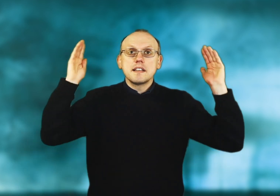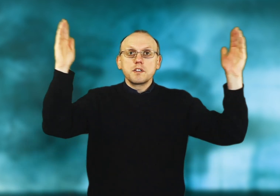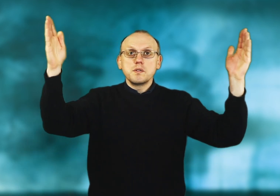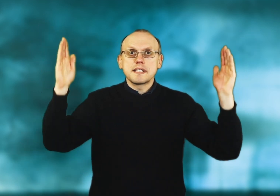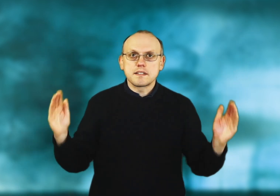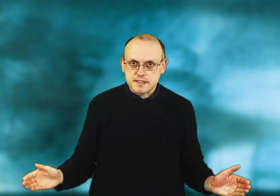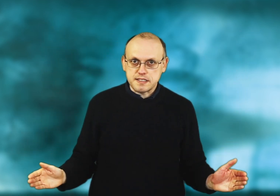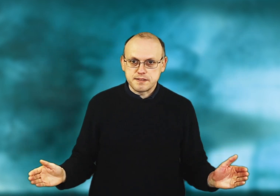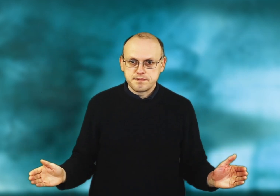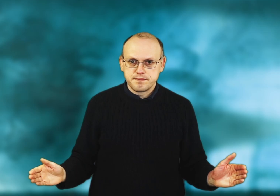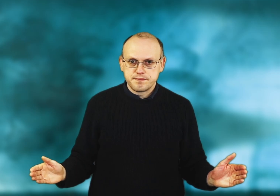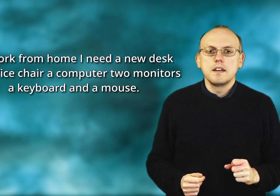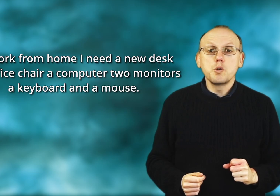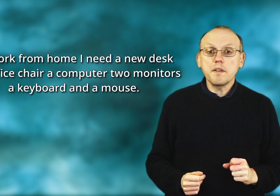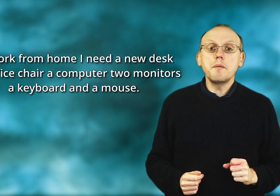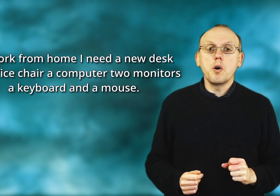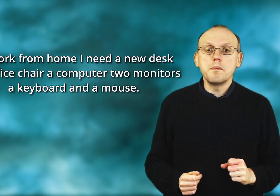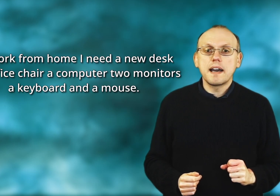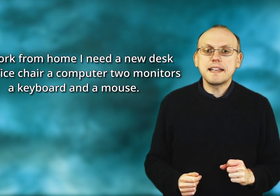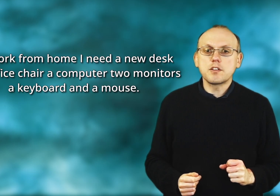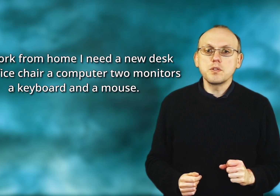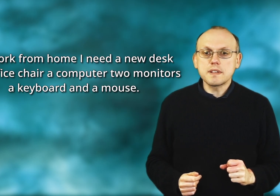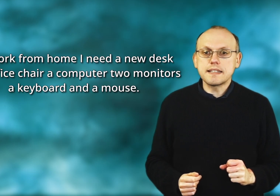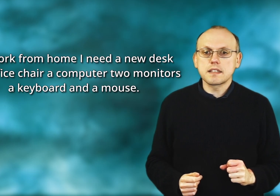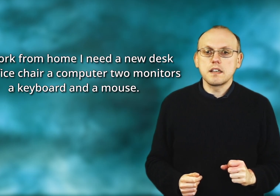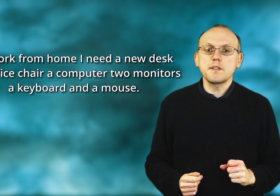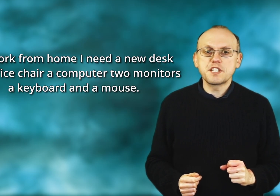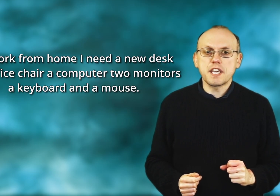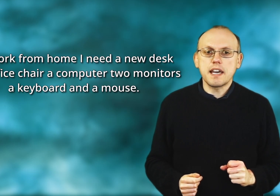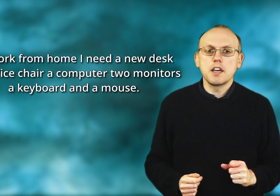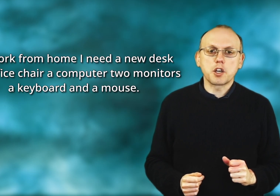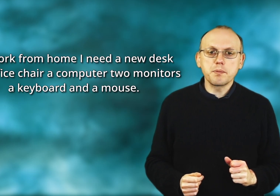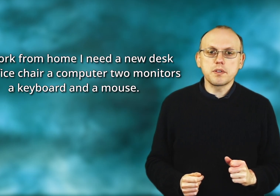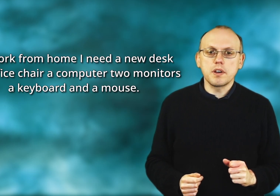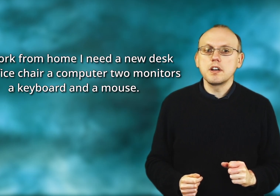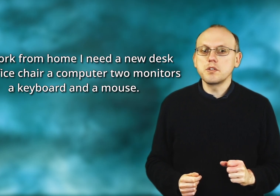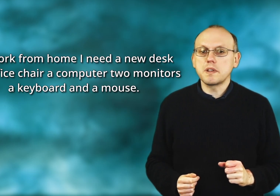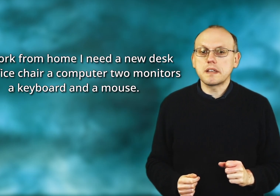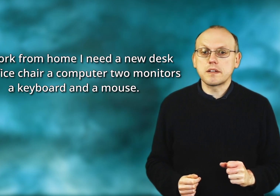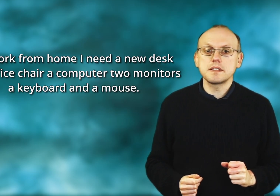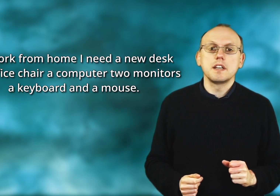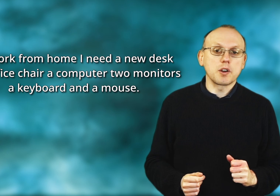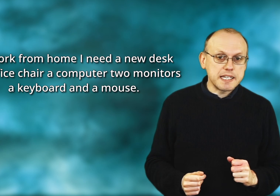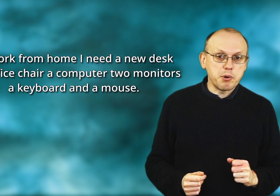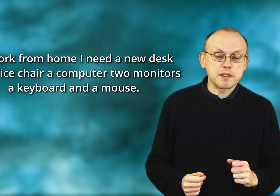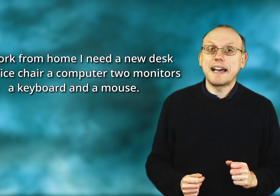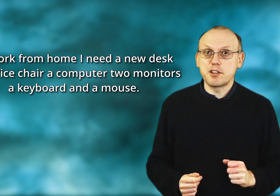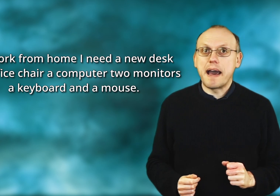2 sentences. To work from home, I need a new desk, an office chair, a computer, 2 monitors, a keyboard, and a